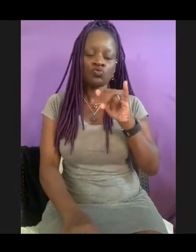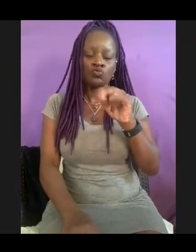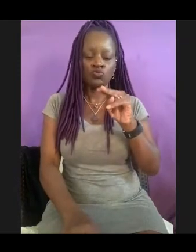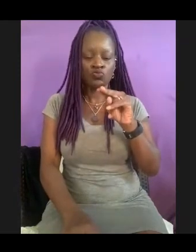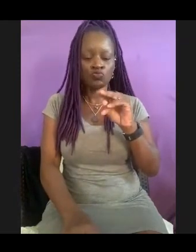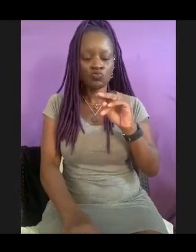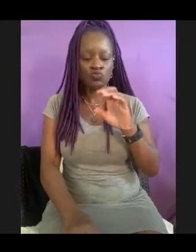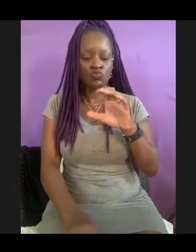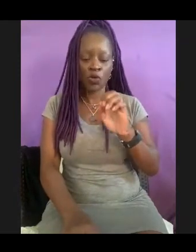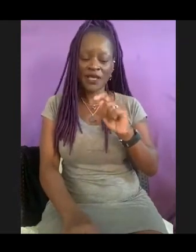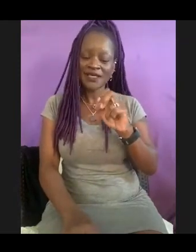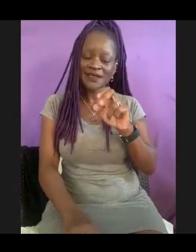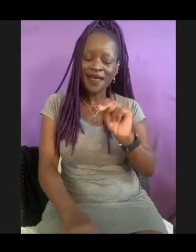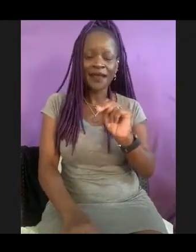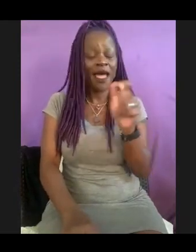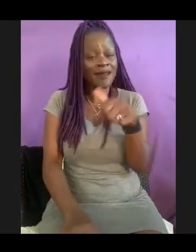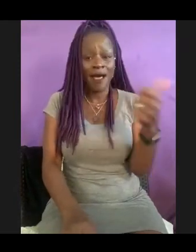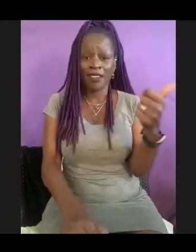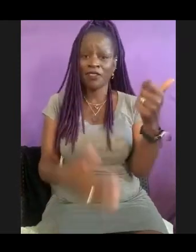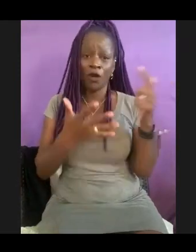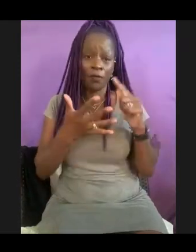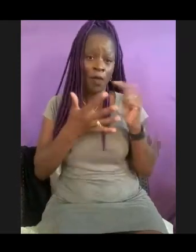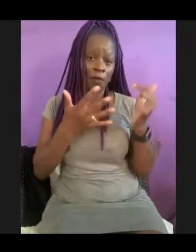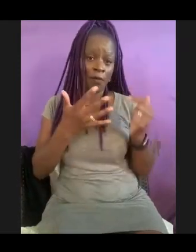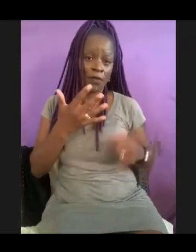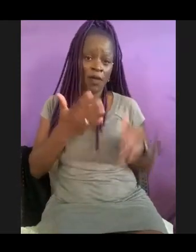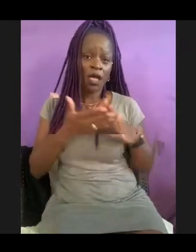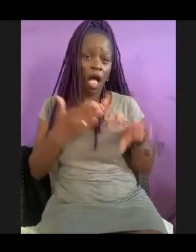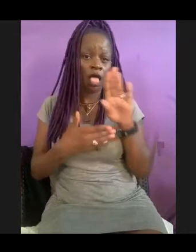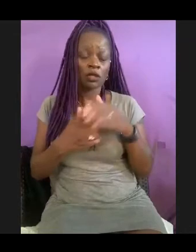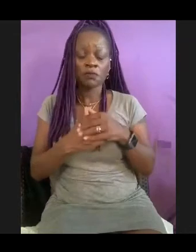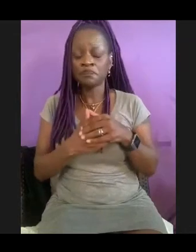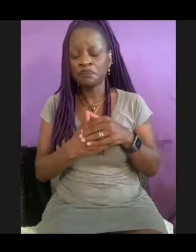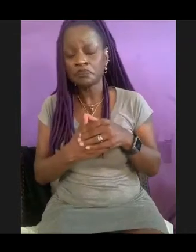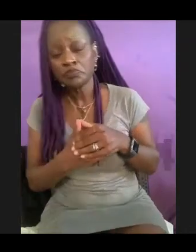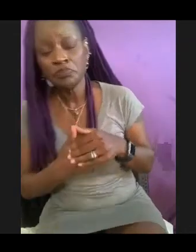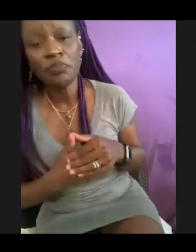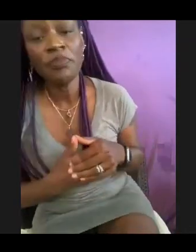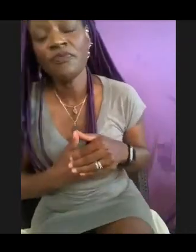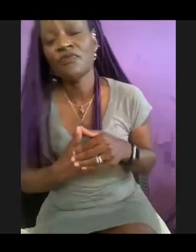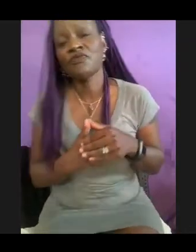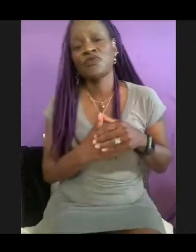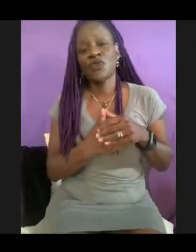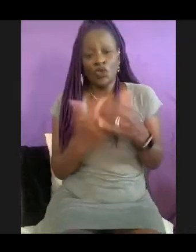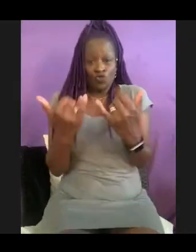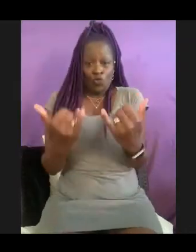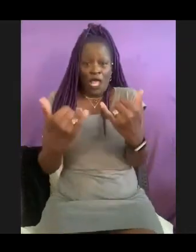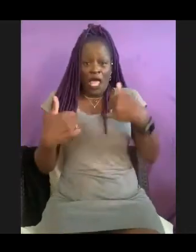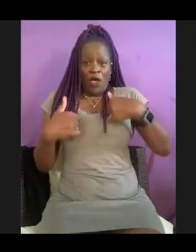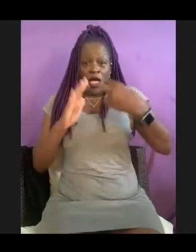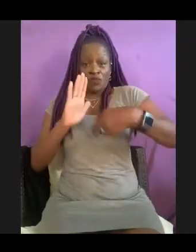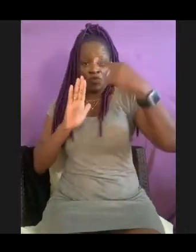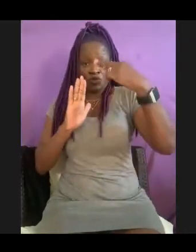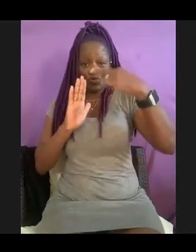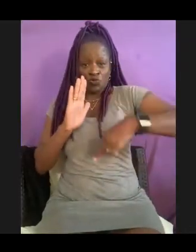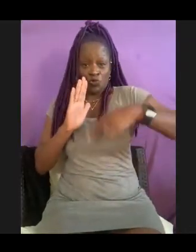And now I'm going to go ahead and read the letter from